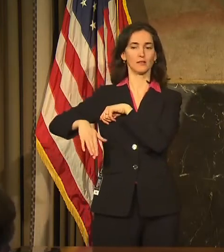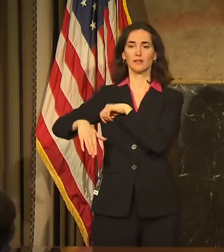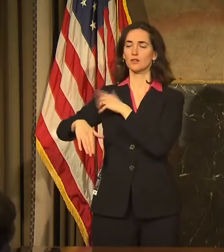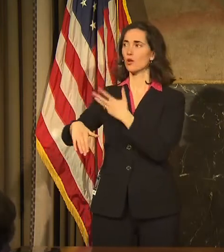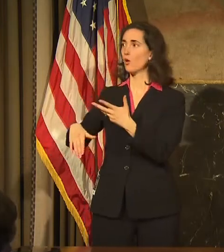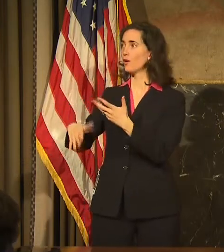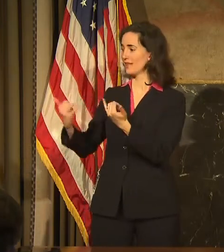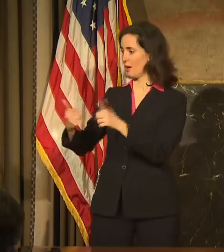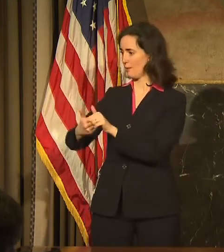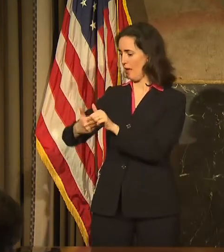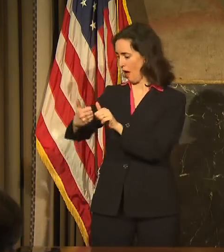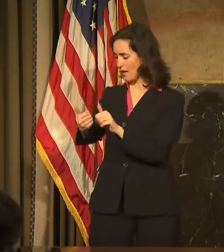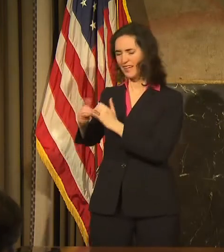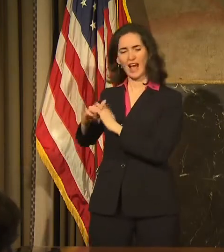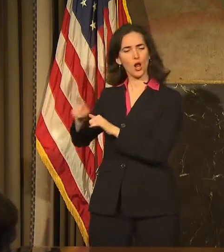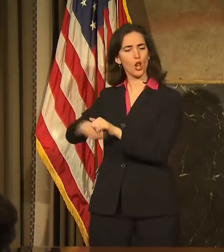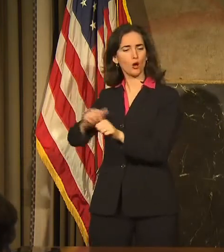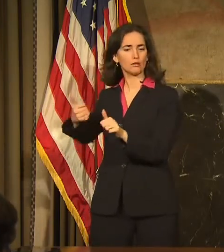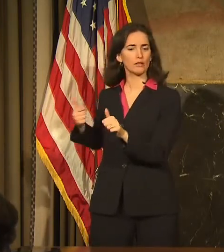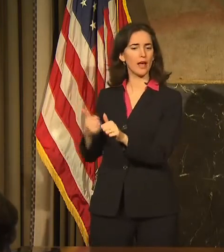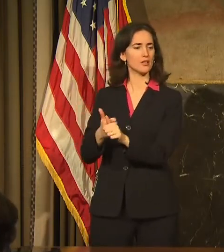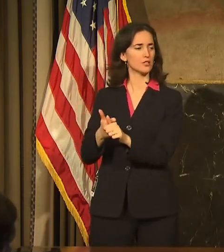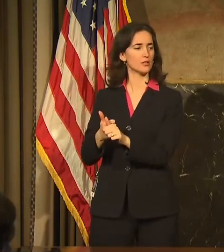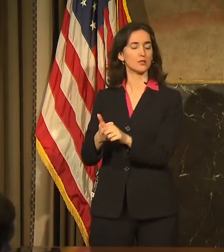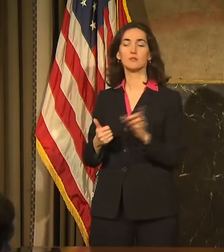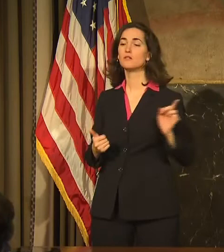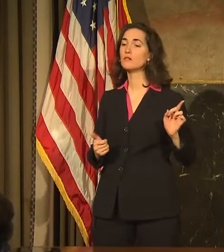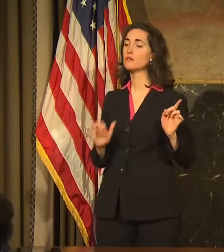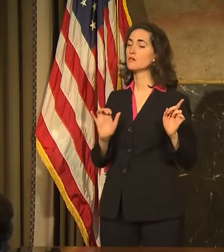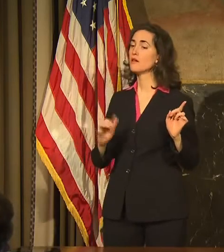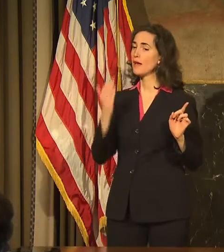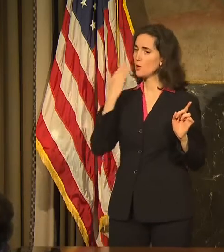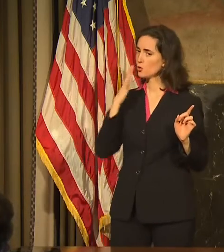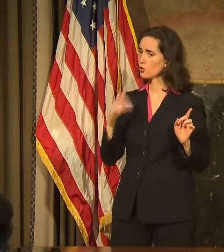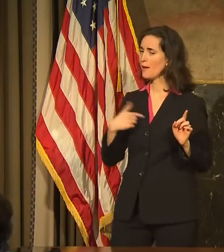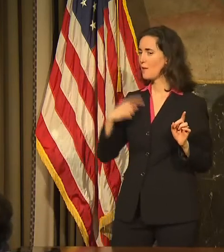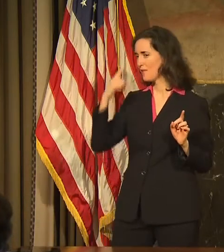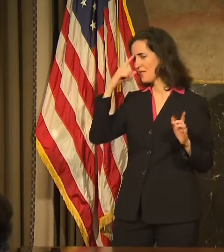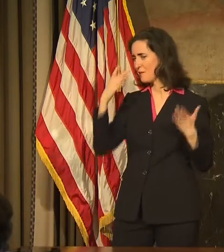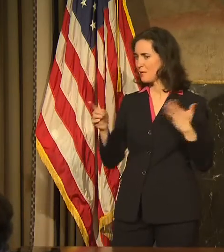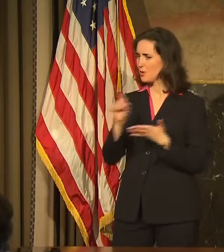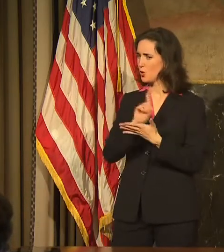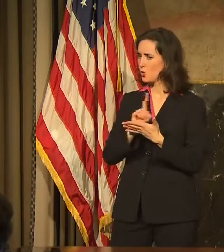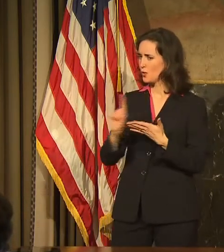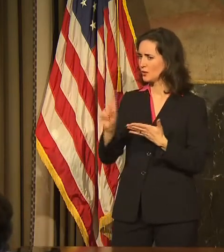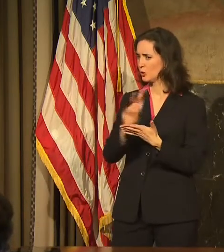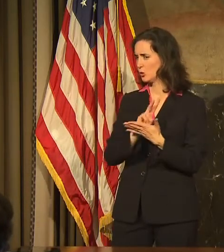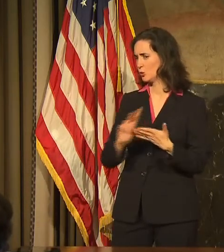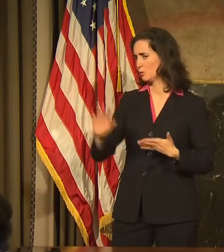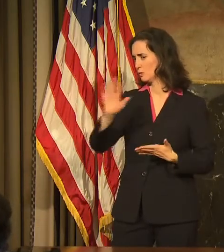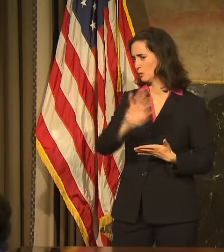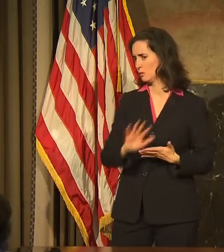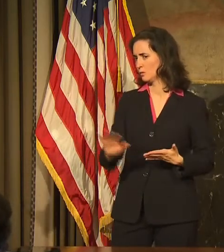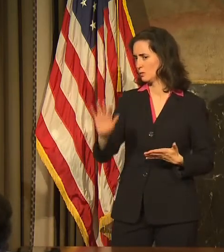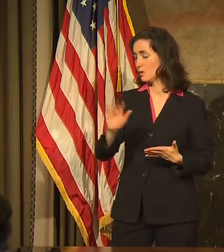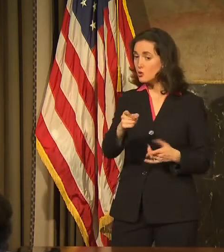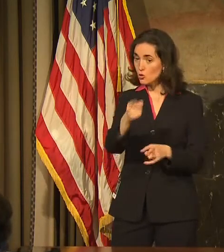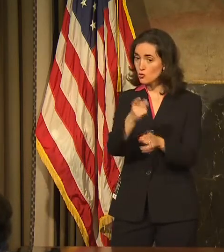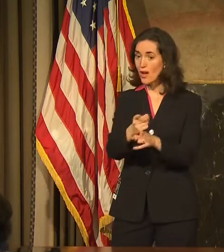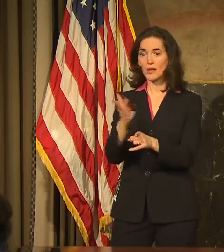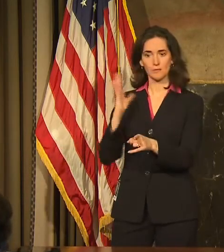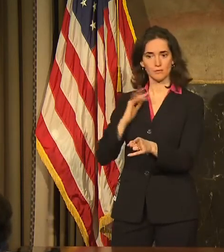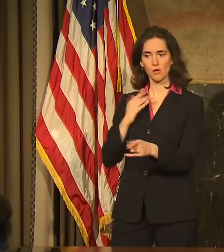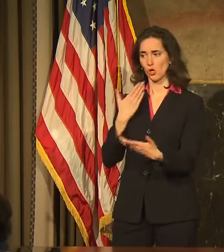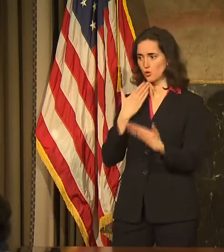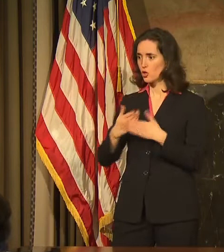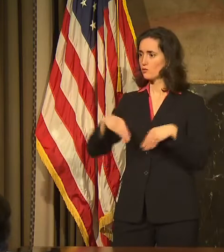didn't administer any doses? I don't know. I wouldn't expect more than a week or two. You're right. We were doing really